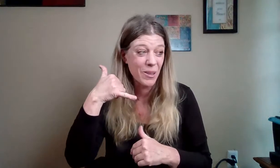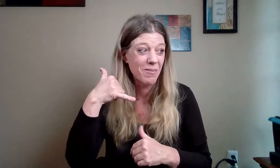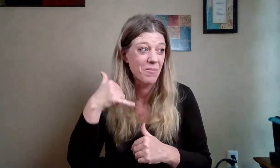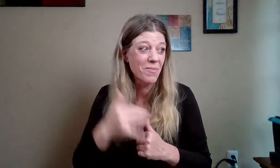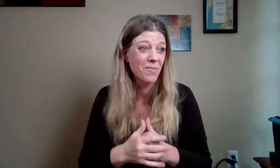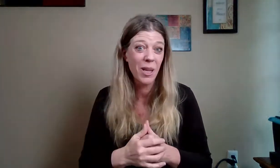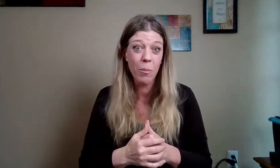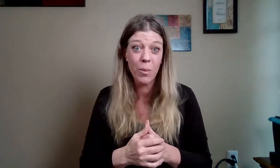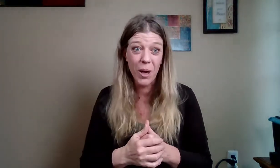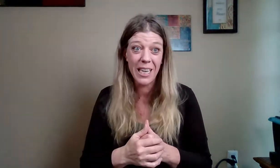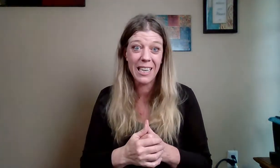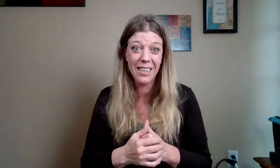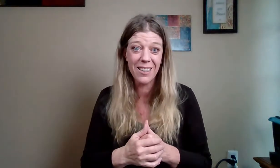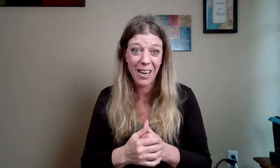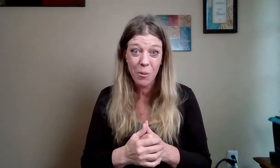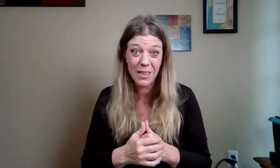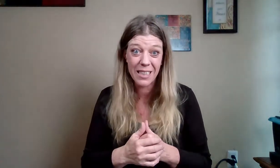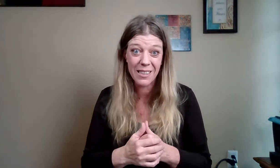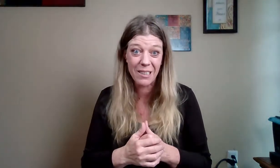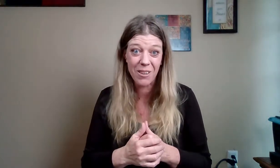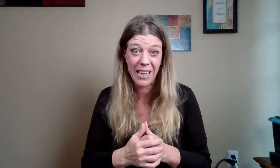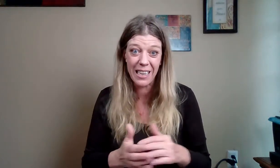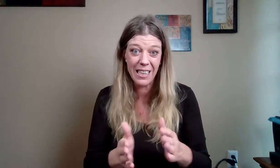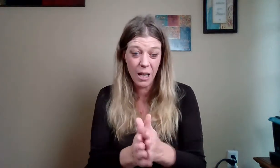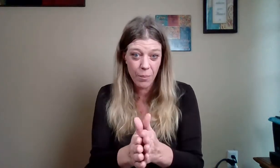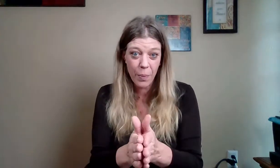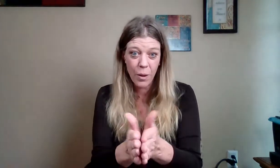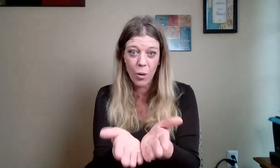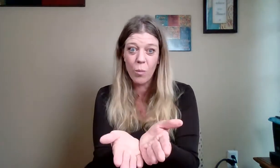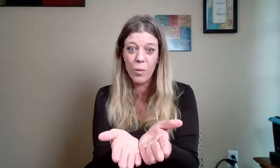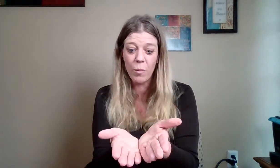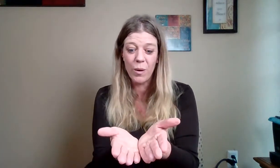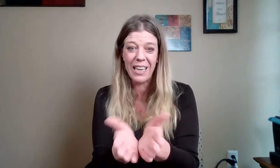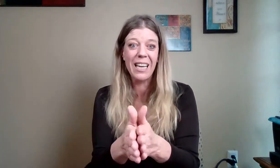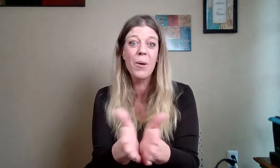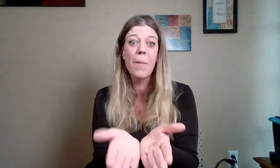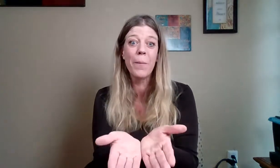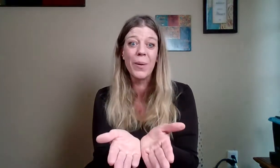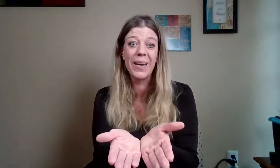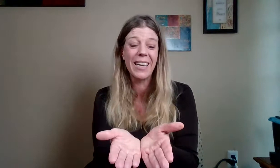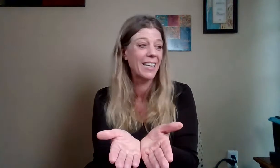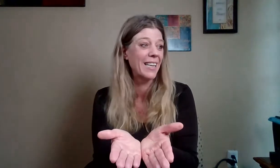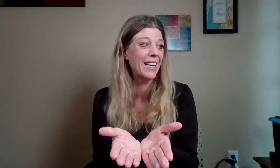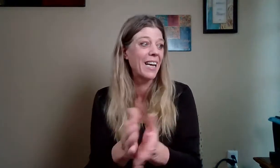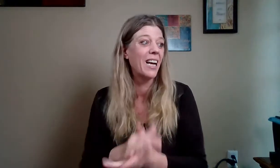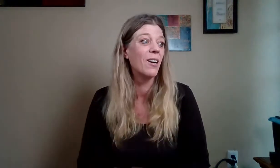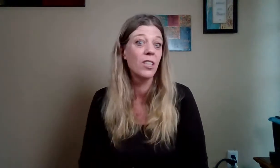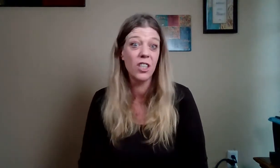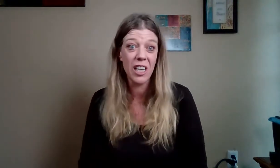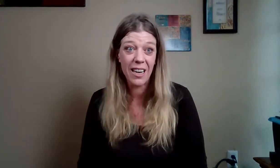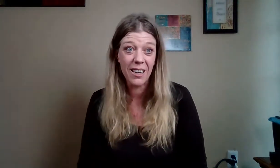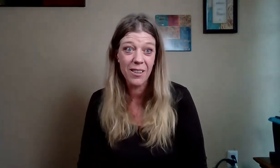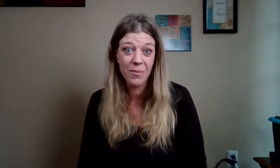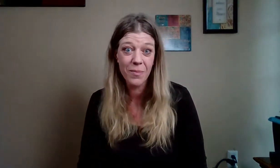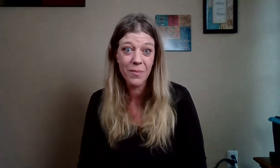Phone. Book. That one's easy, right? Open the book. Book. Chair.